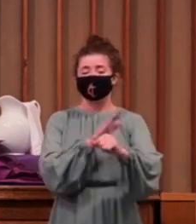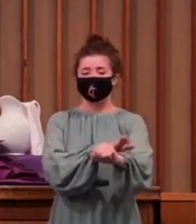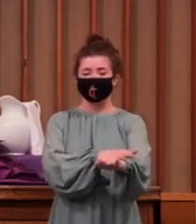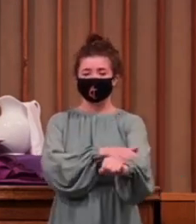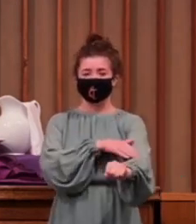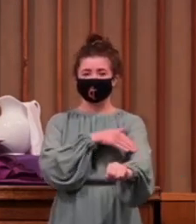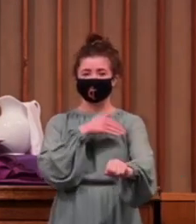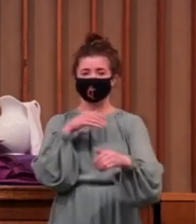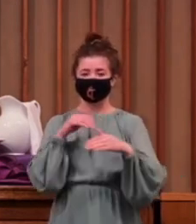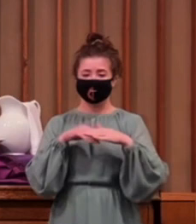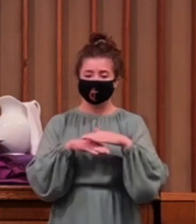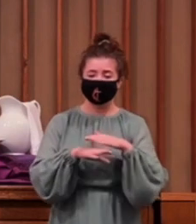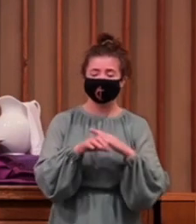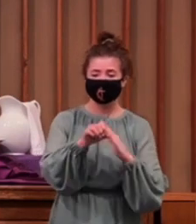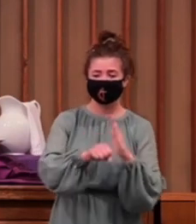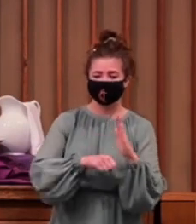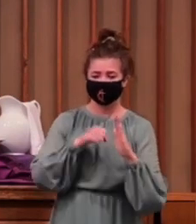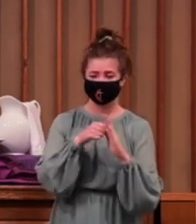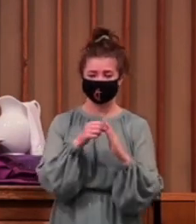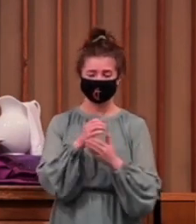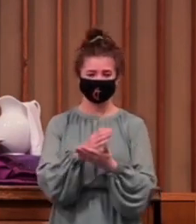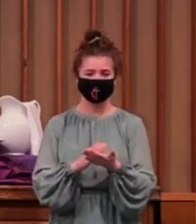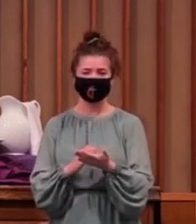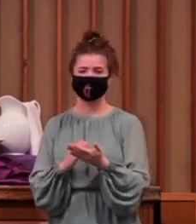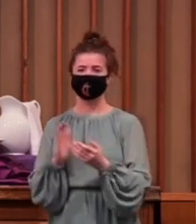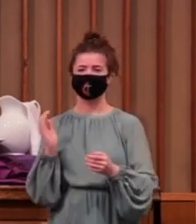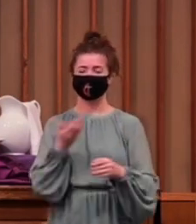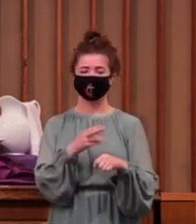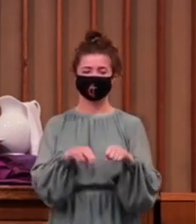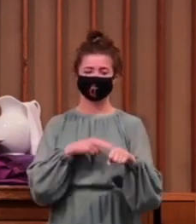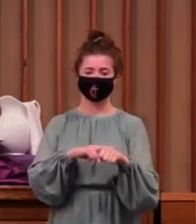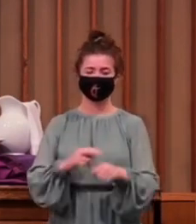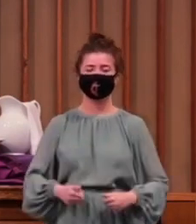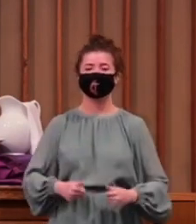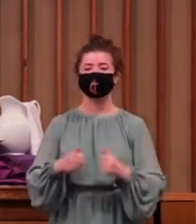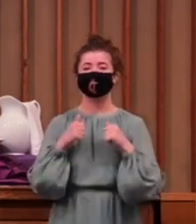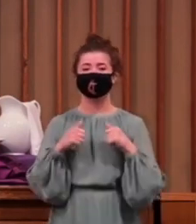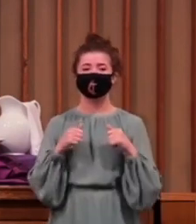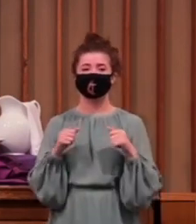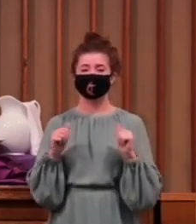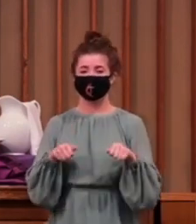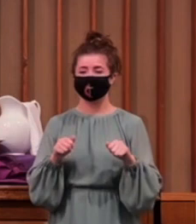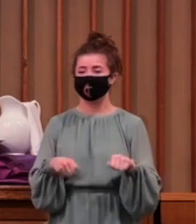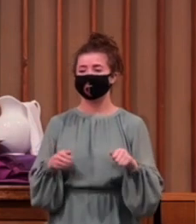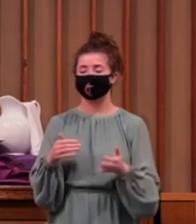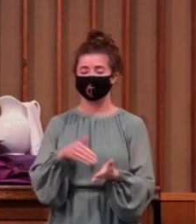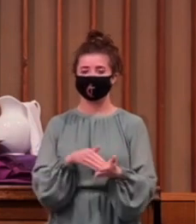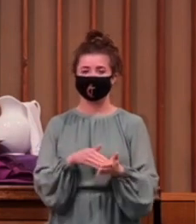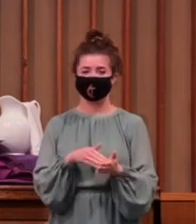season where pieces and parts of our regular lives become possible again, that we'll approach